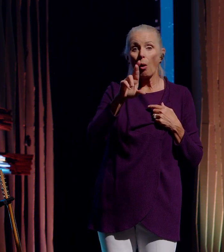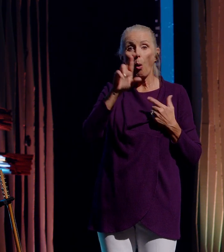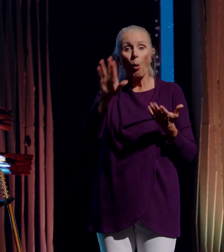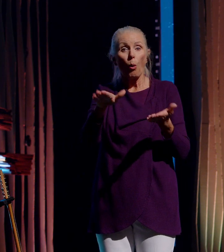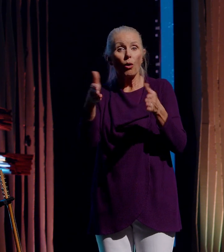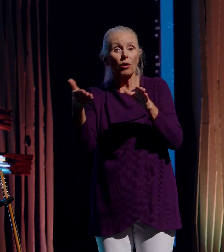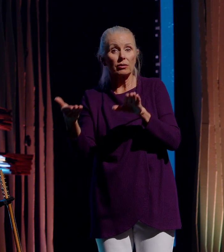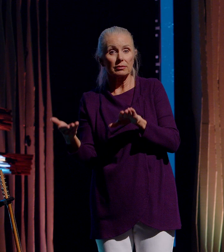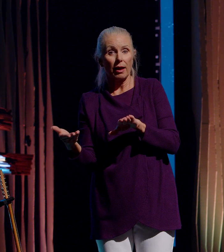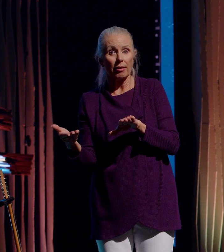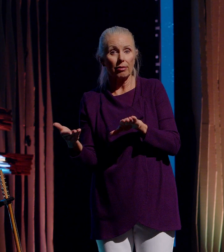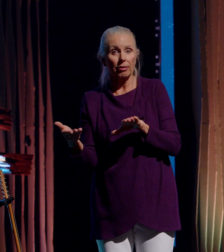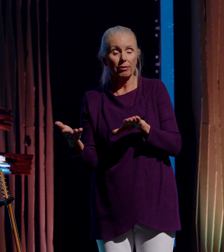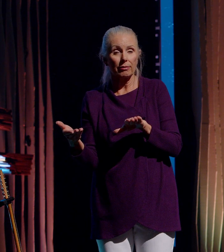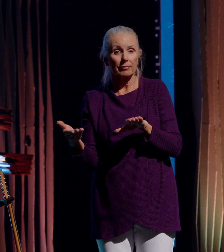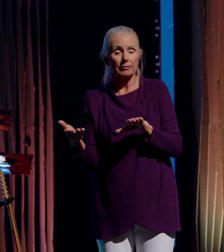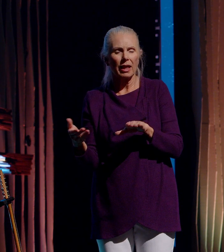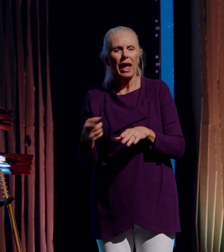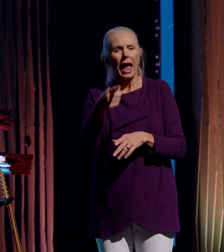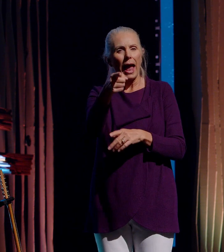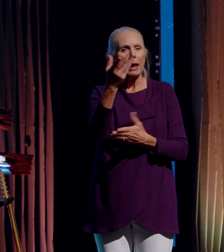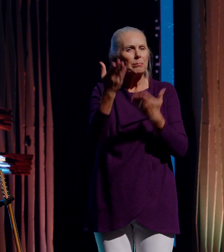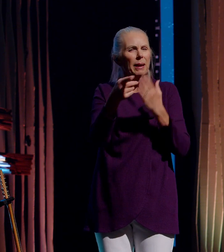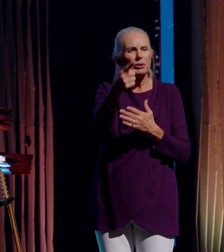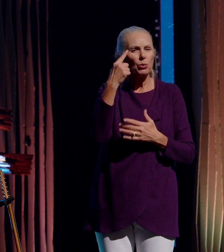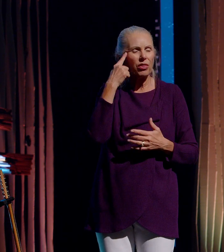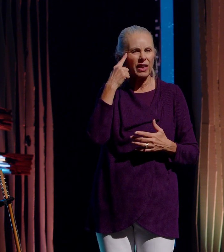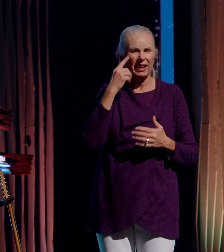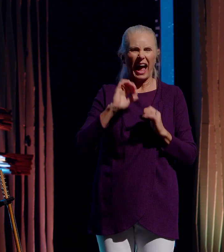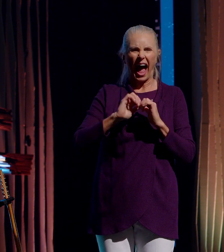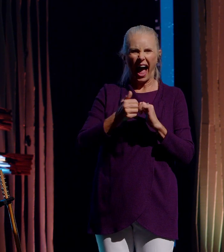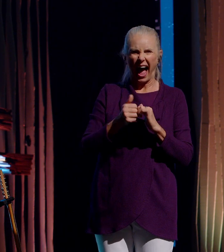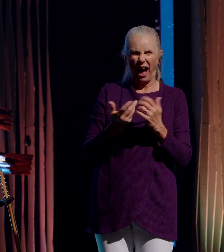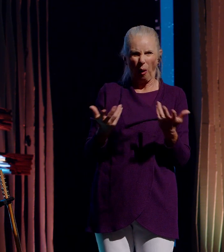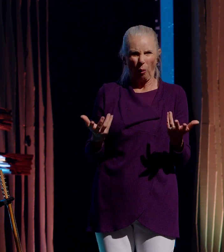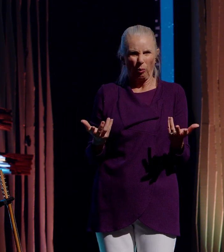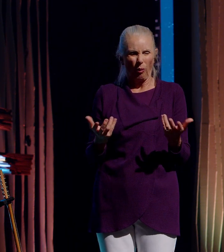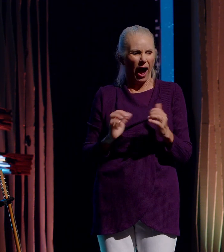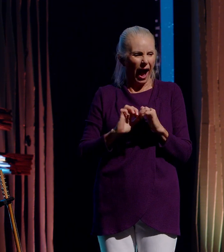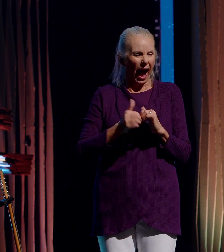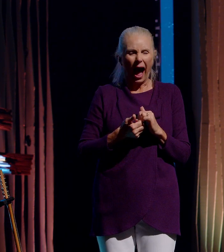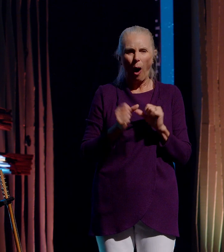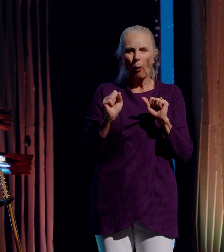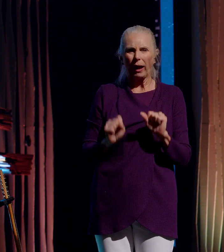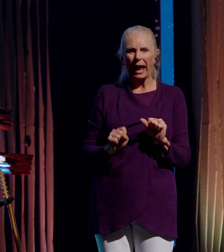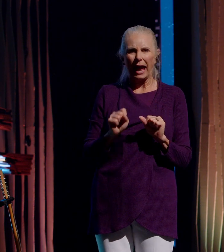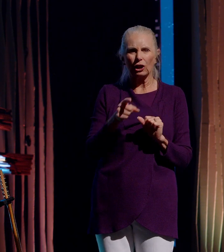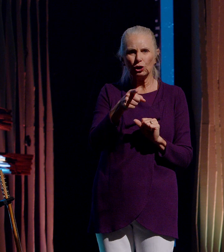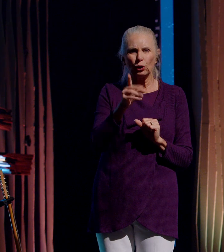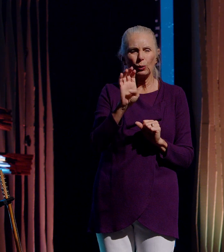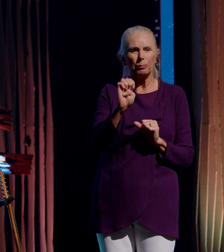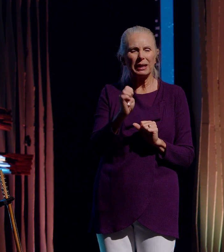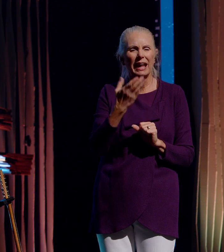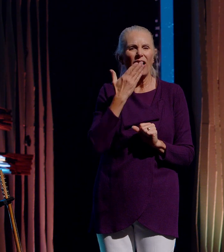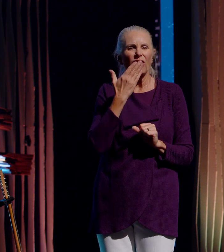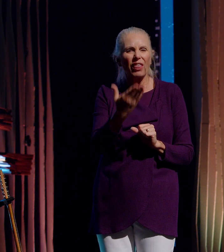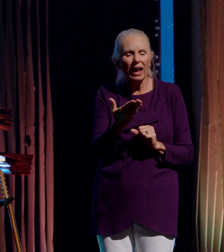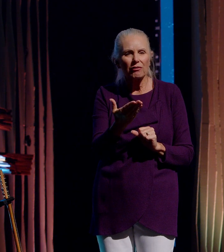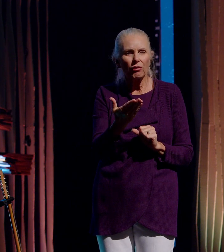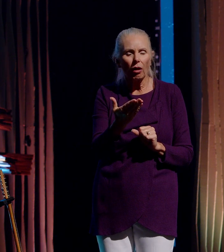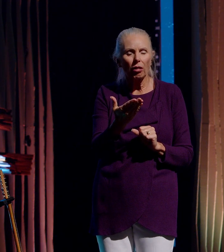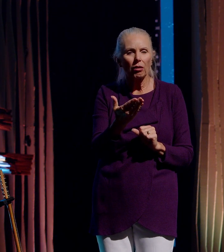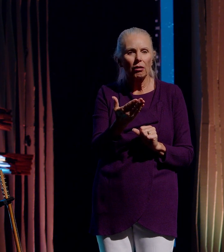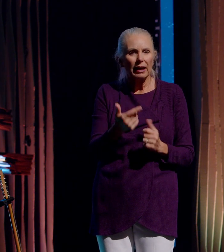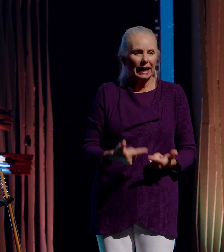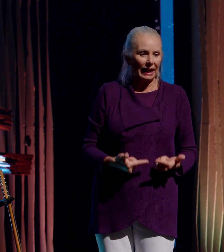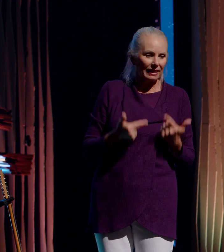death. And you might even think to yourself, how, right? Like, honestly, how? How can one be thankful in death?